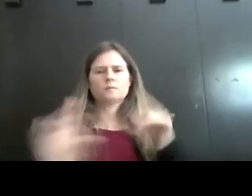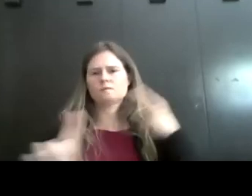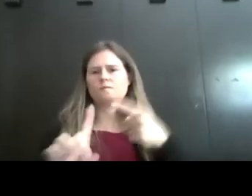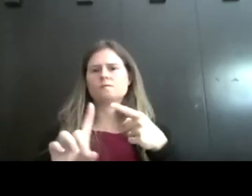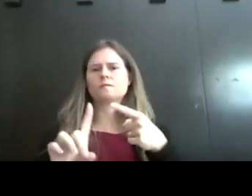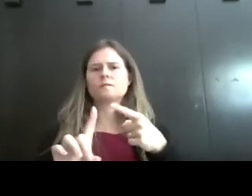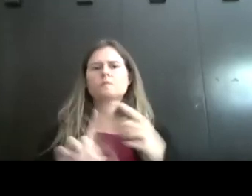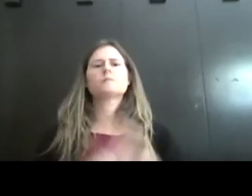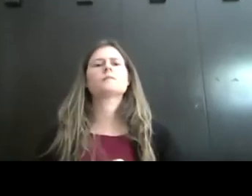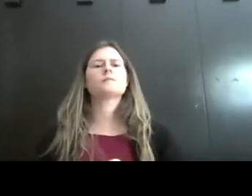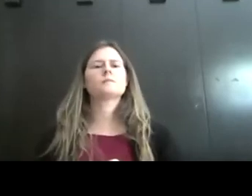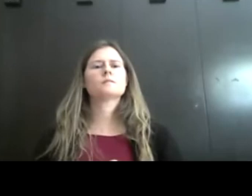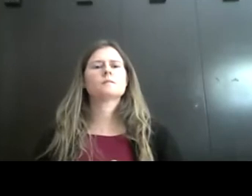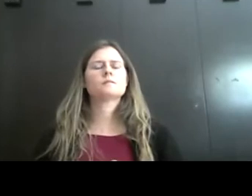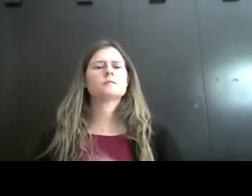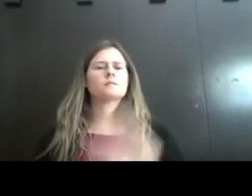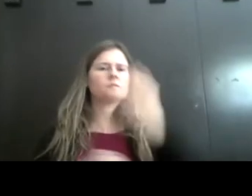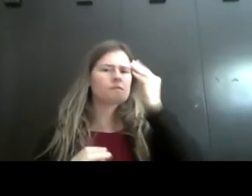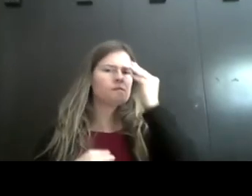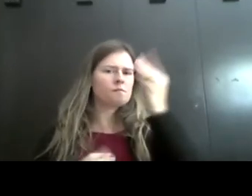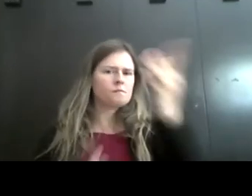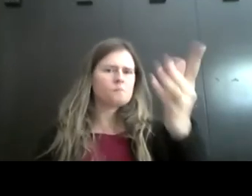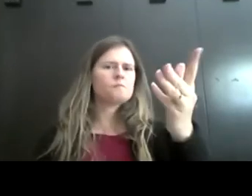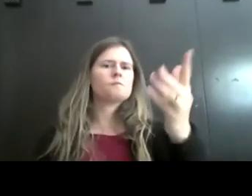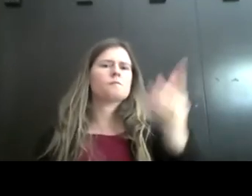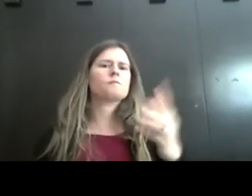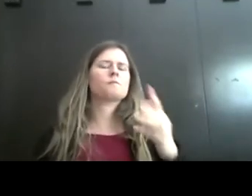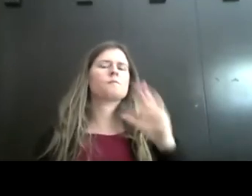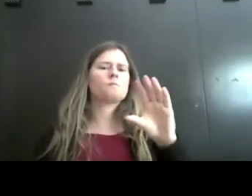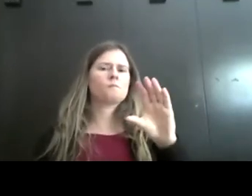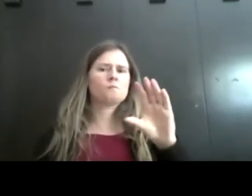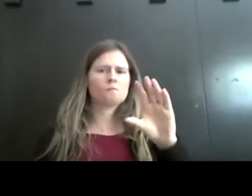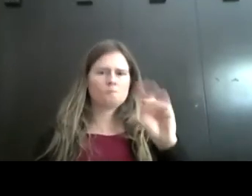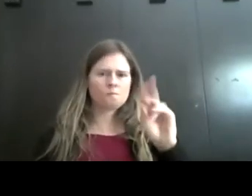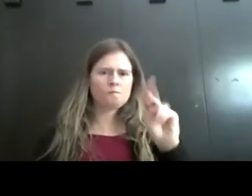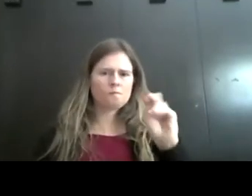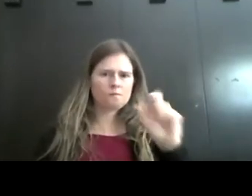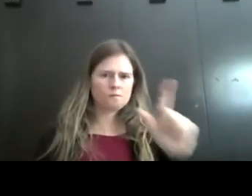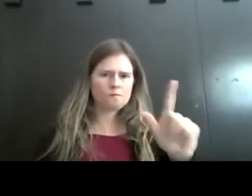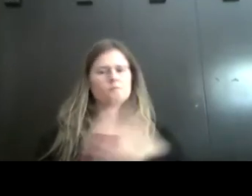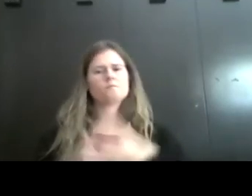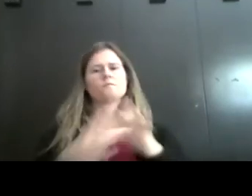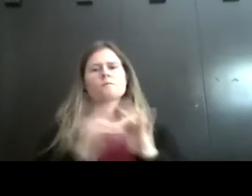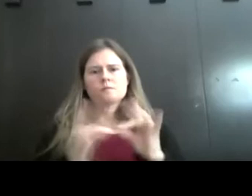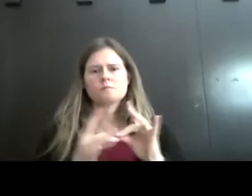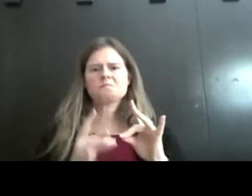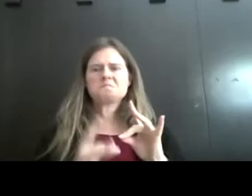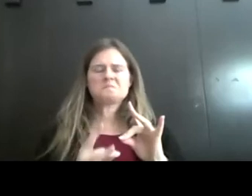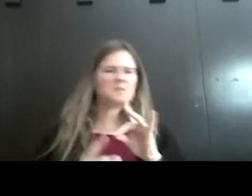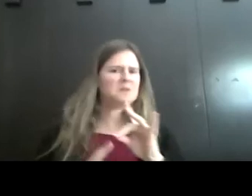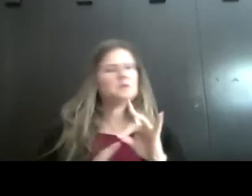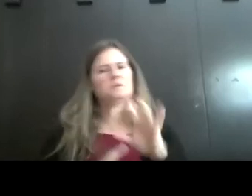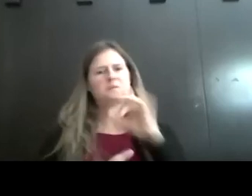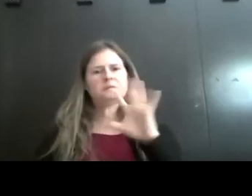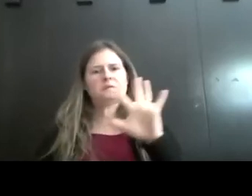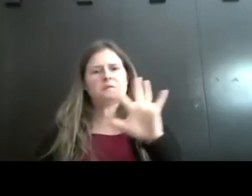The information that I sent Cornell was about 5 years old. So since then,